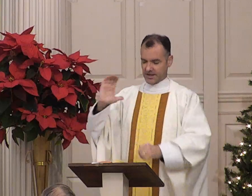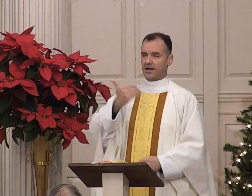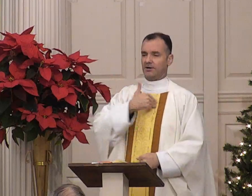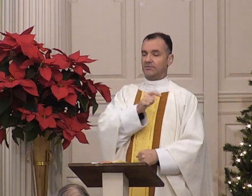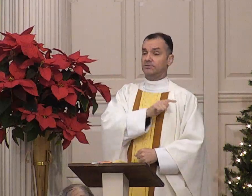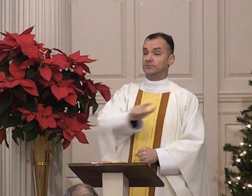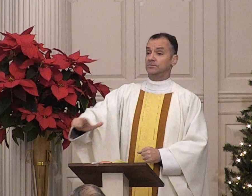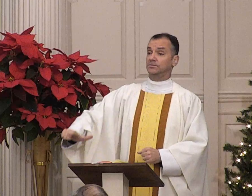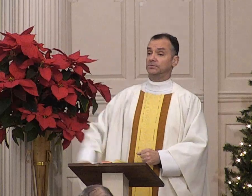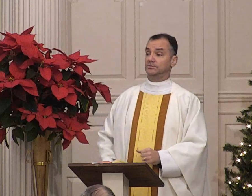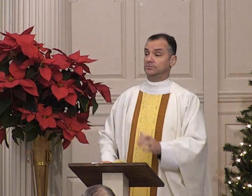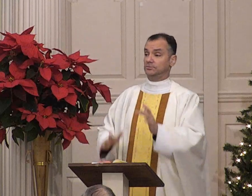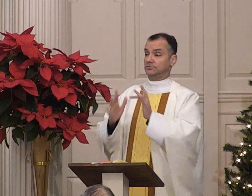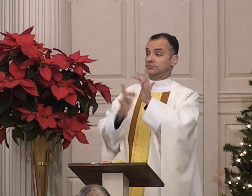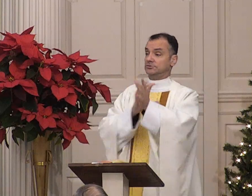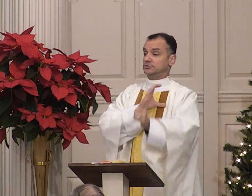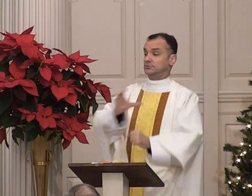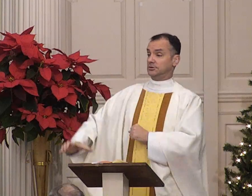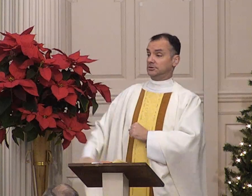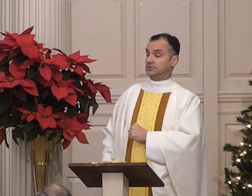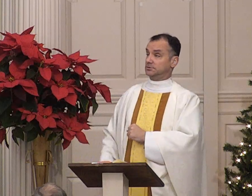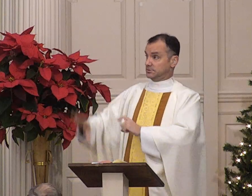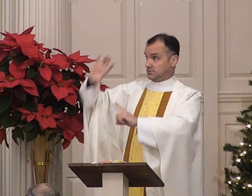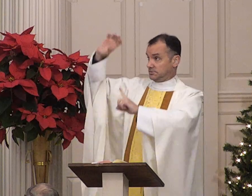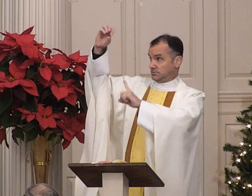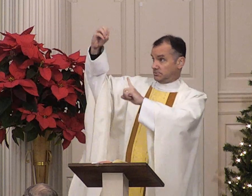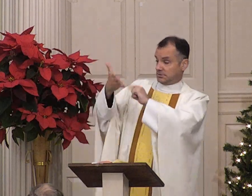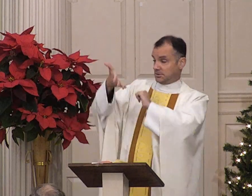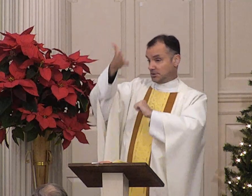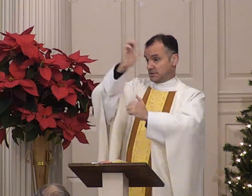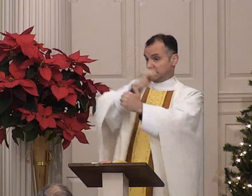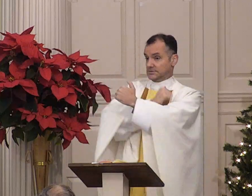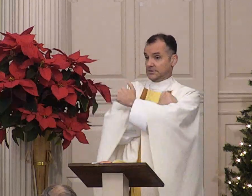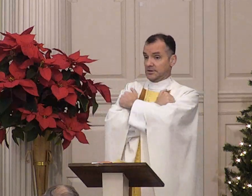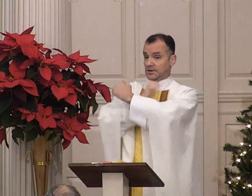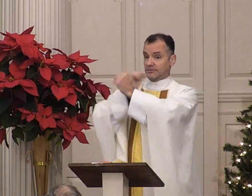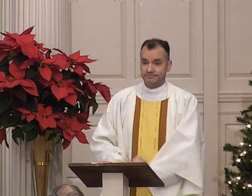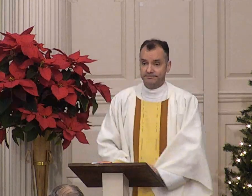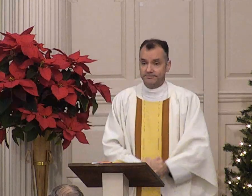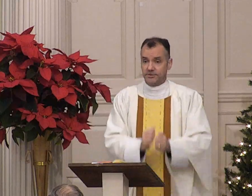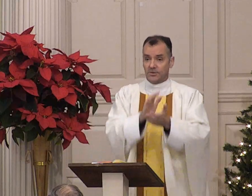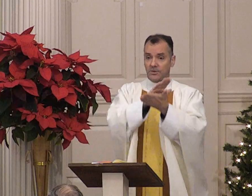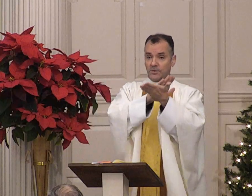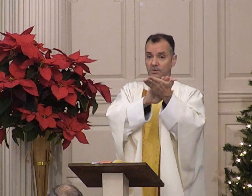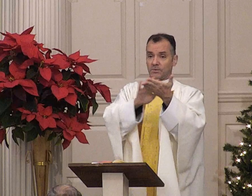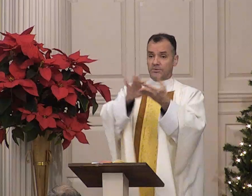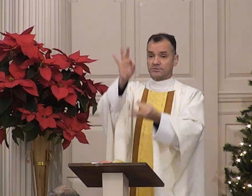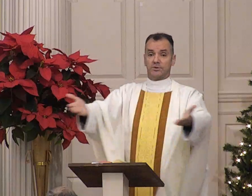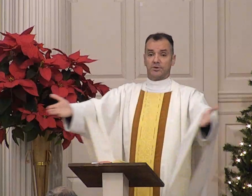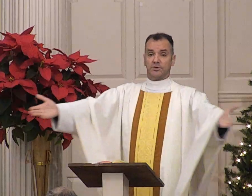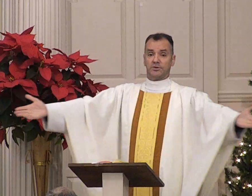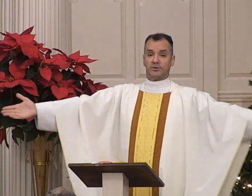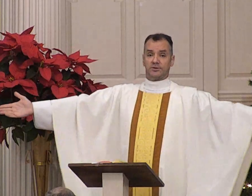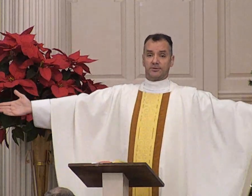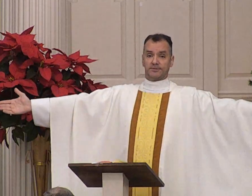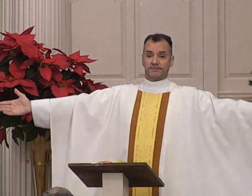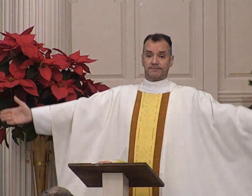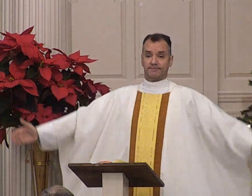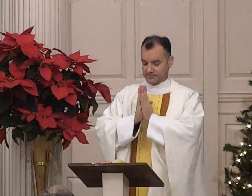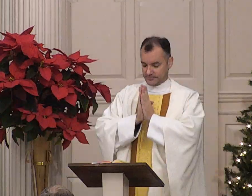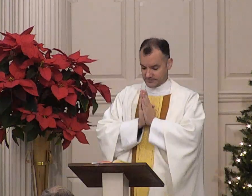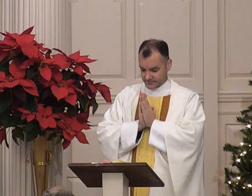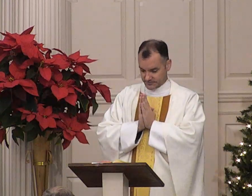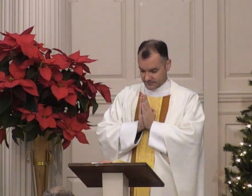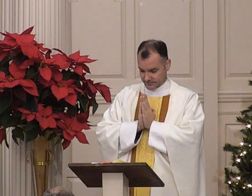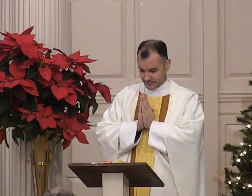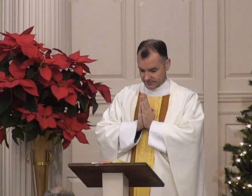Amen. The grace of our Lord Jesus Christ, and the love of God, and the communion of the Holy Spirit be with you all.